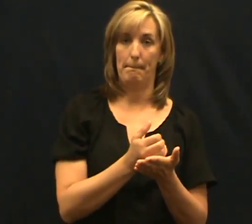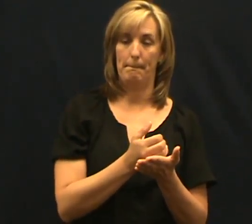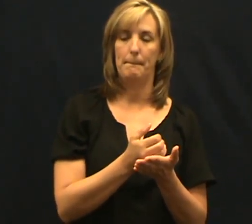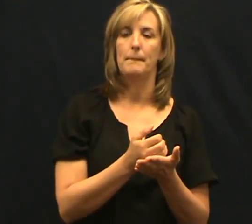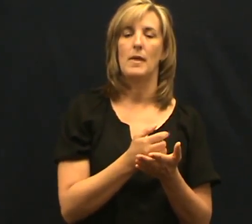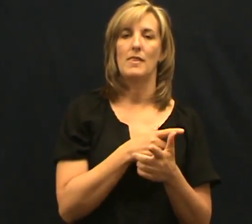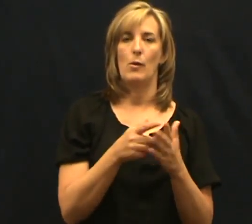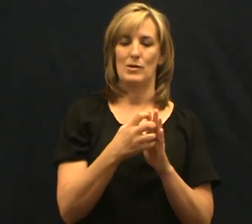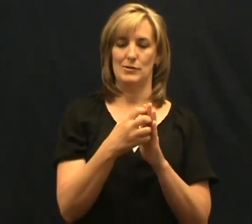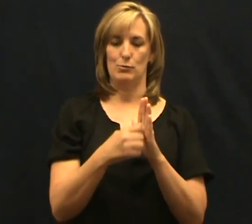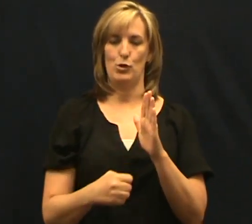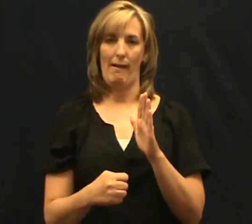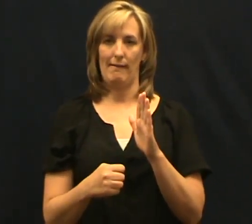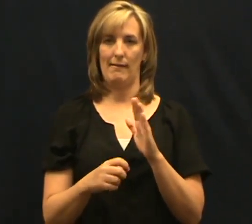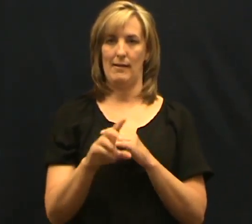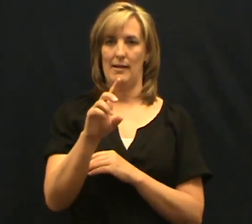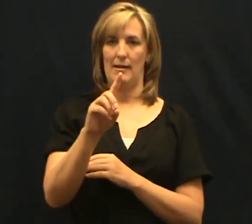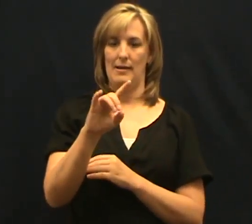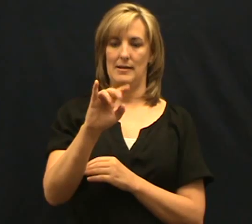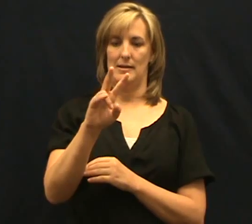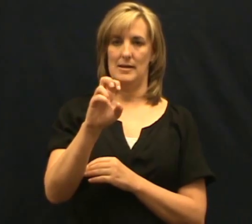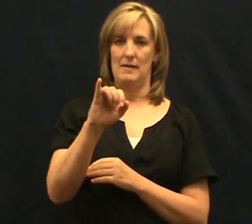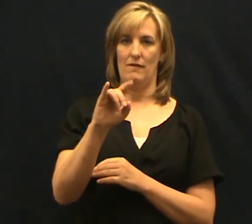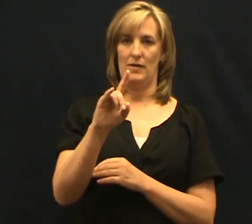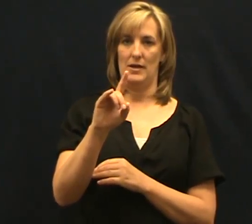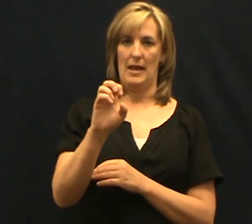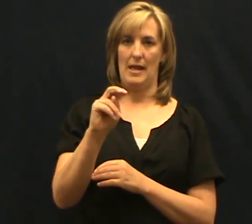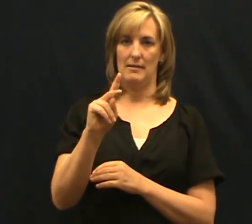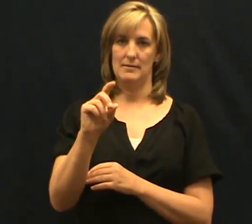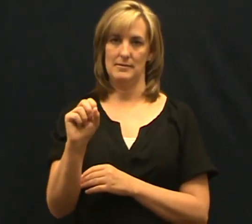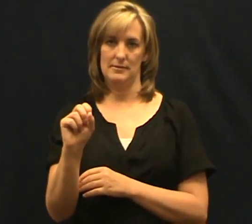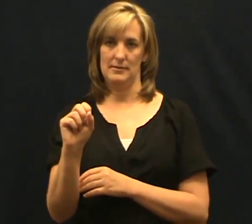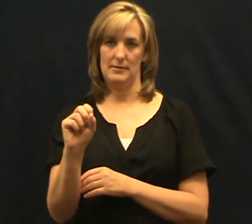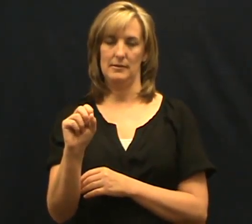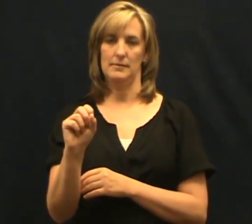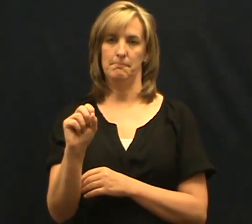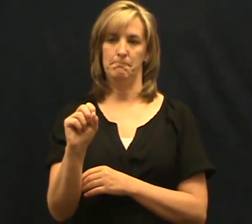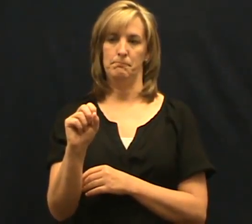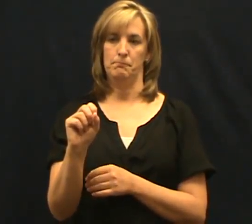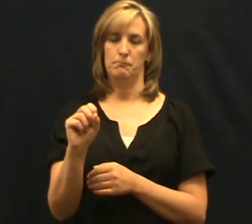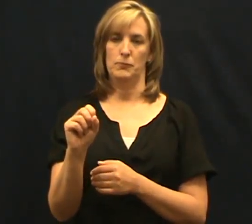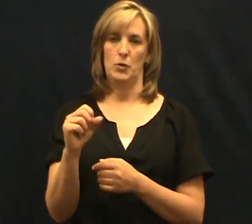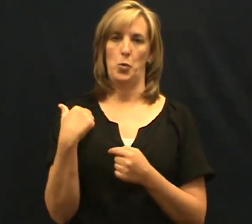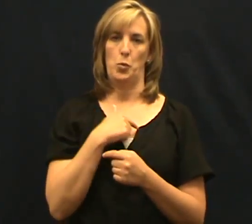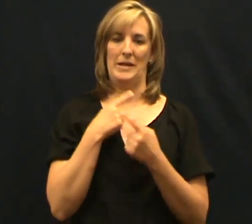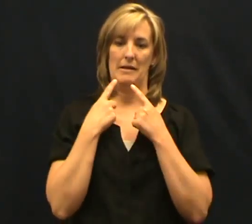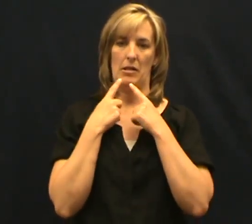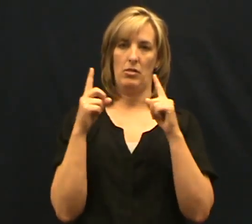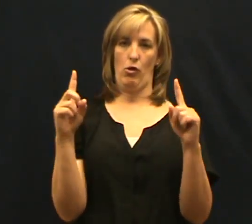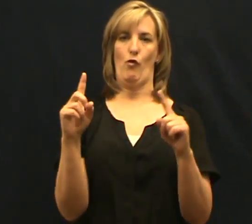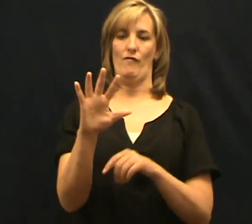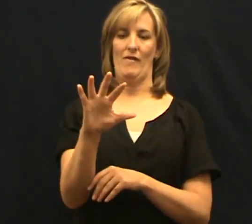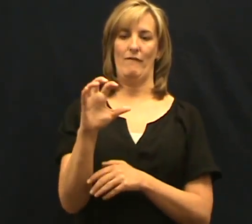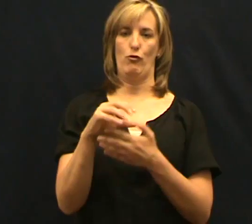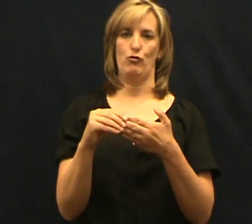the dividends that we've declared. And we recall that we had declared $500 in dividends, which is a return